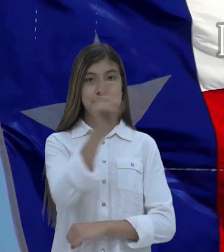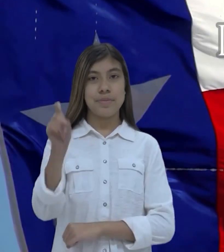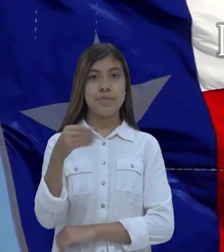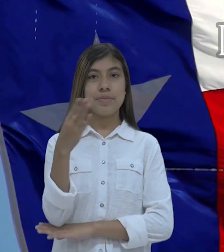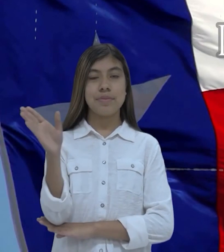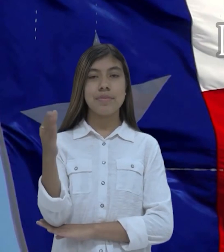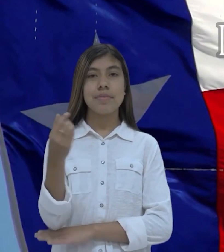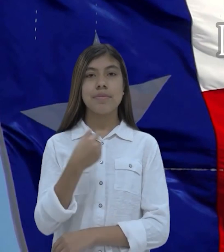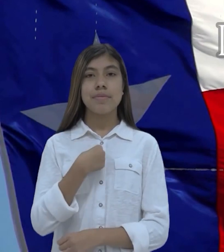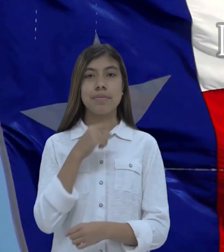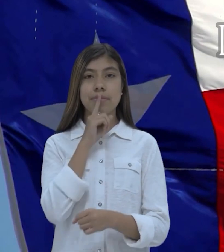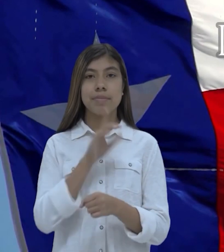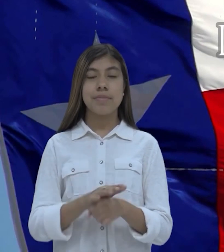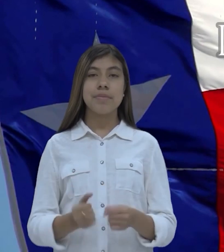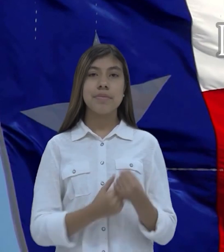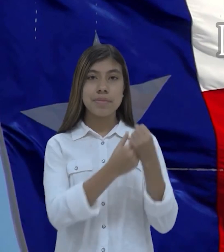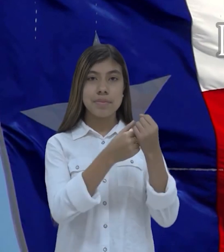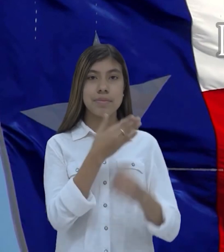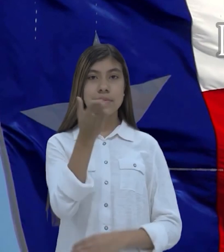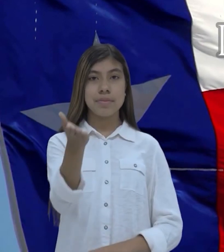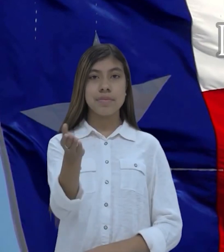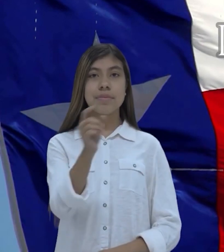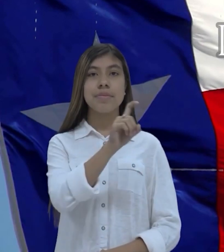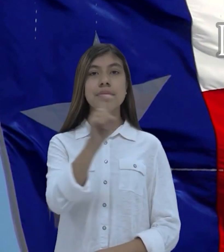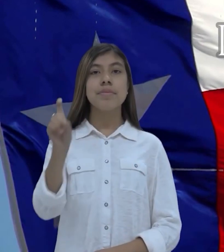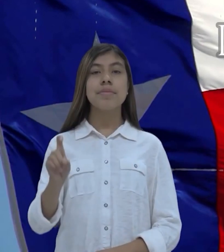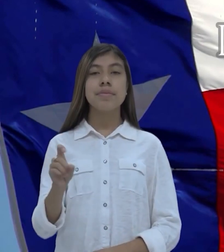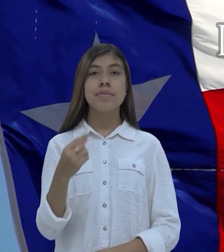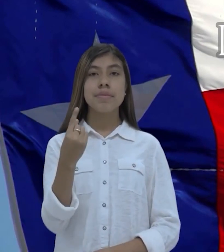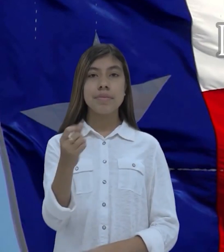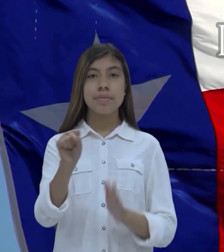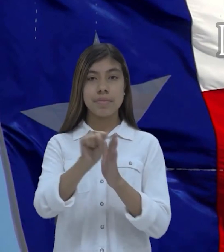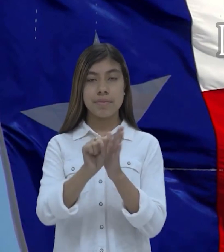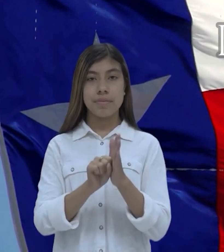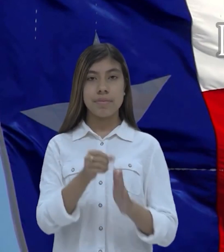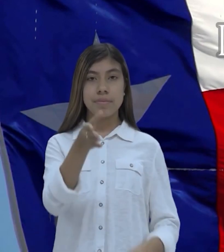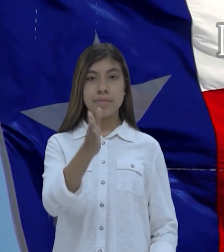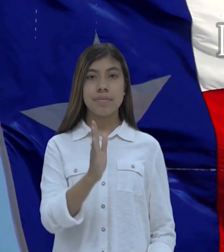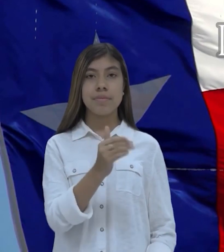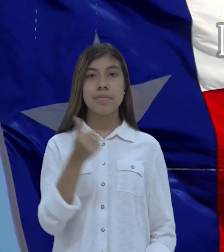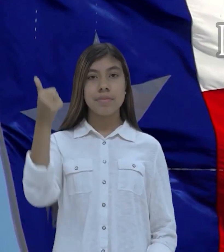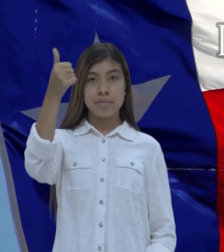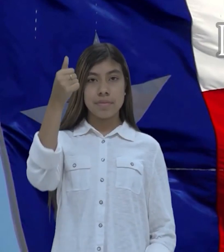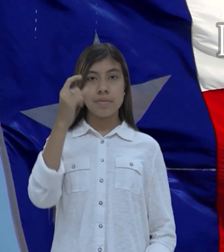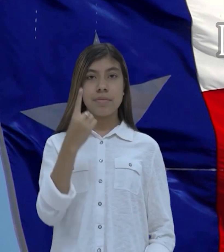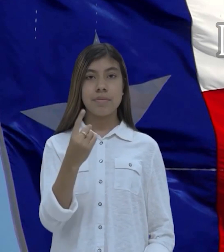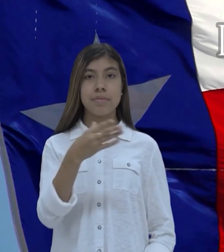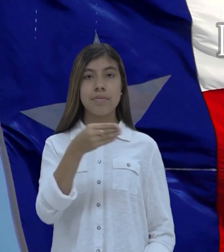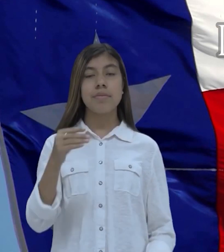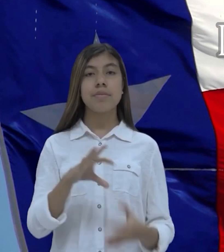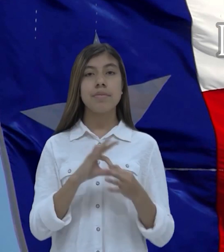the Texas flag. I pledge allegiance to thee, Texas, one state, under